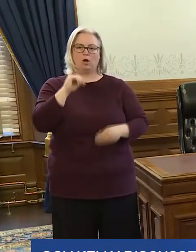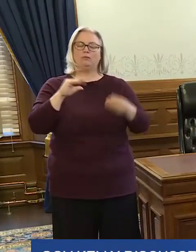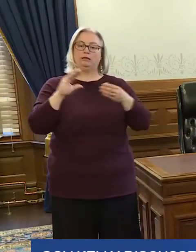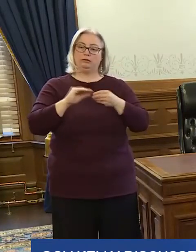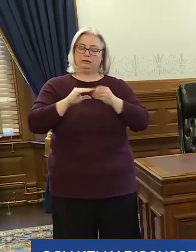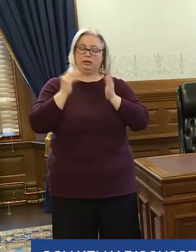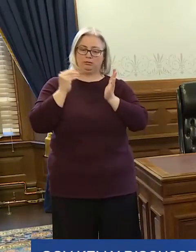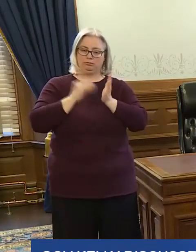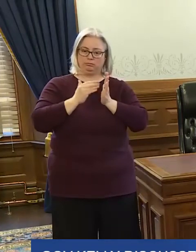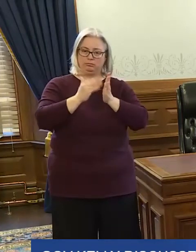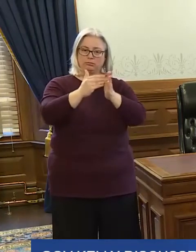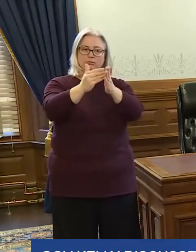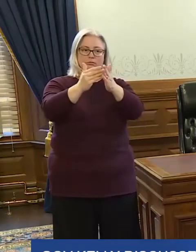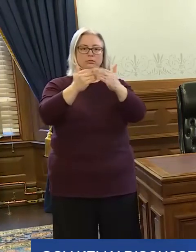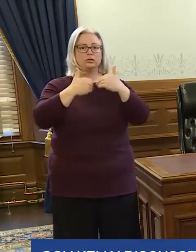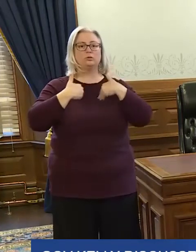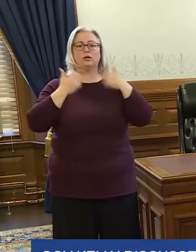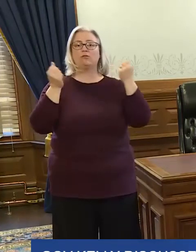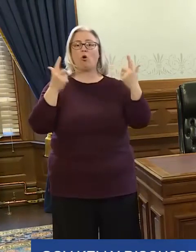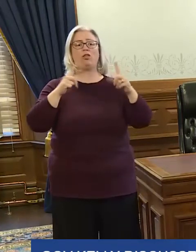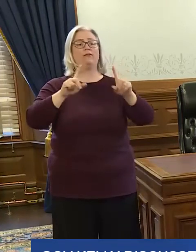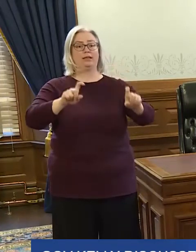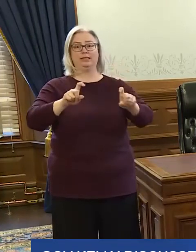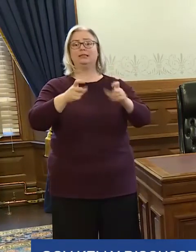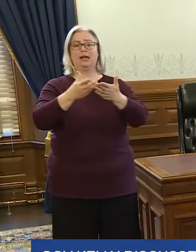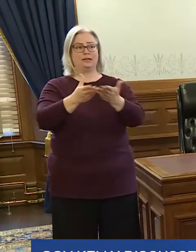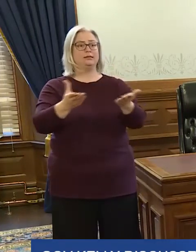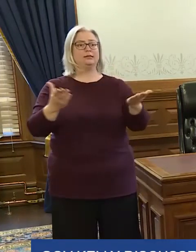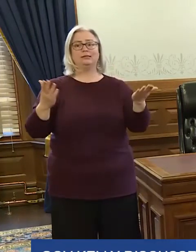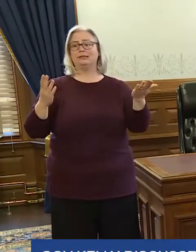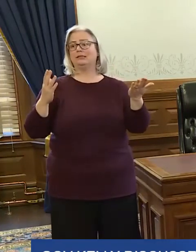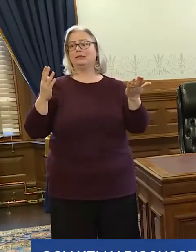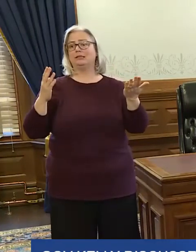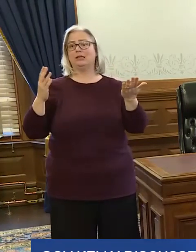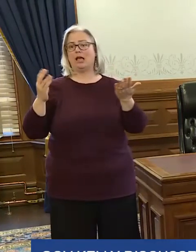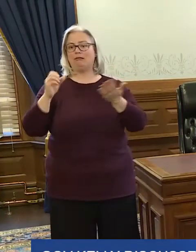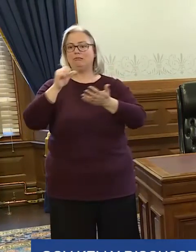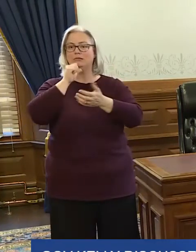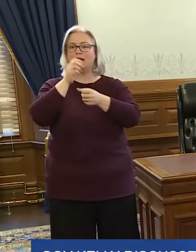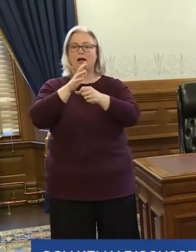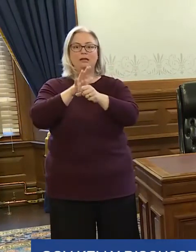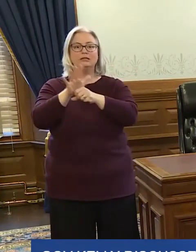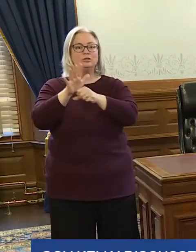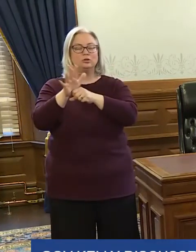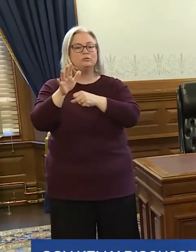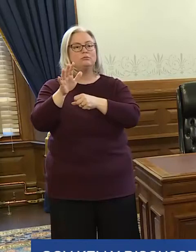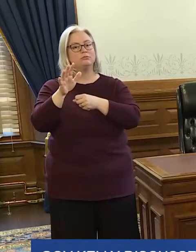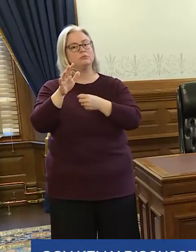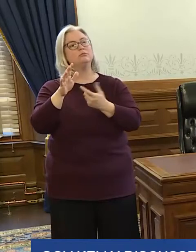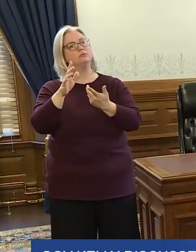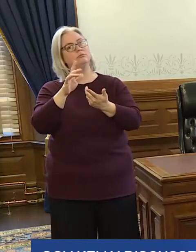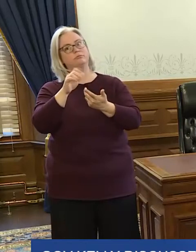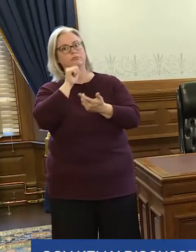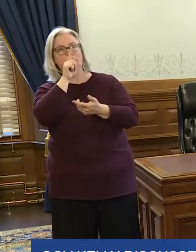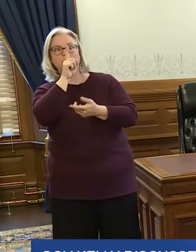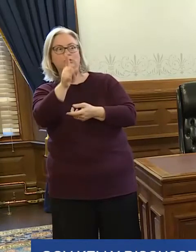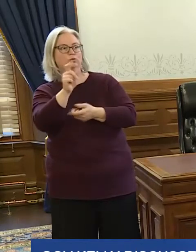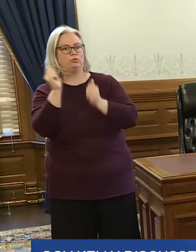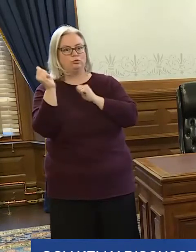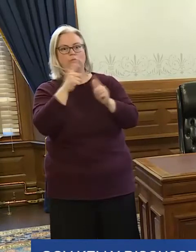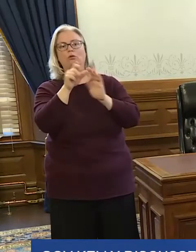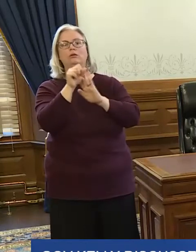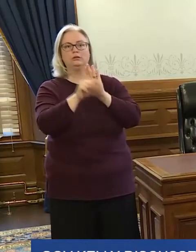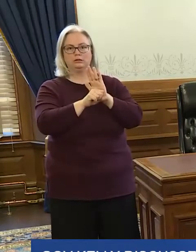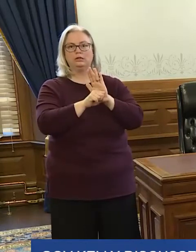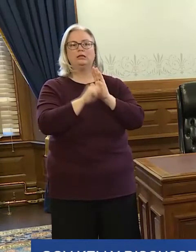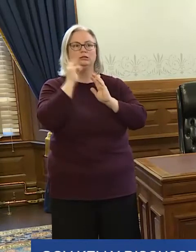said that, you know, we've got all of these tests out there and, you know, there's no test shortage. That's not true. All the states